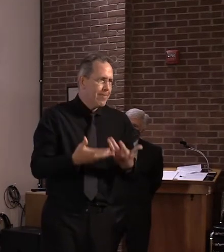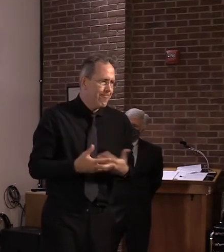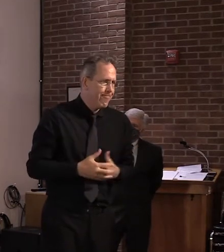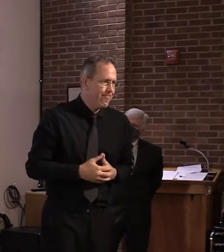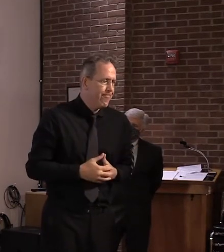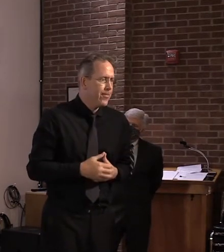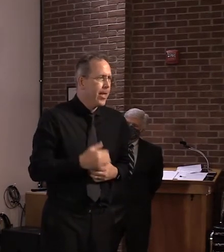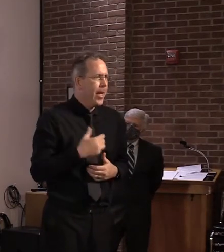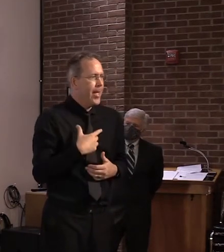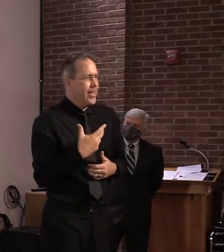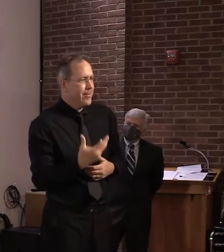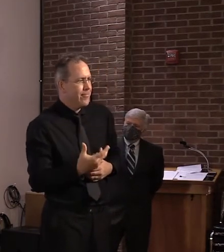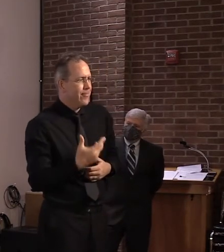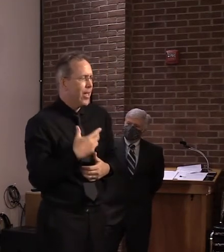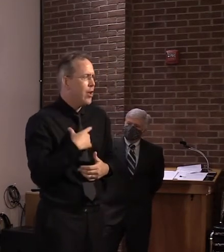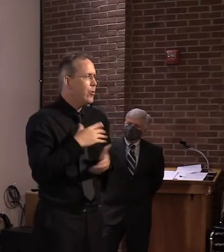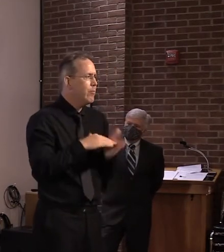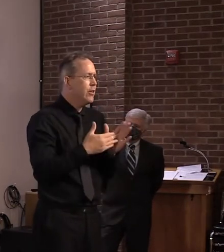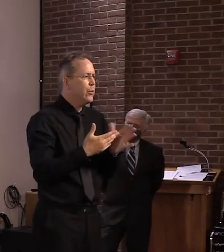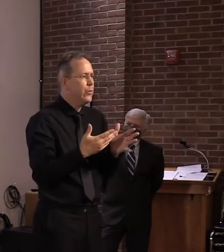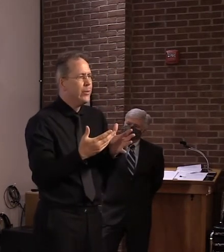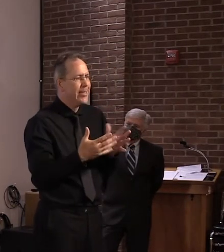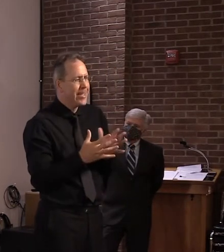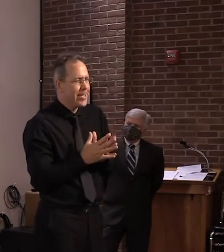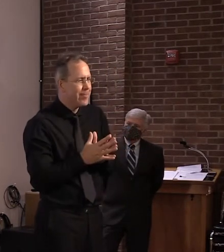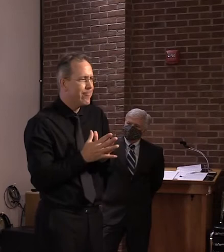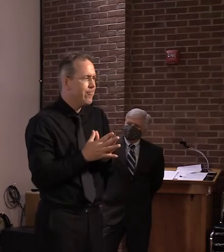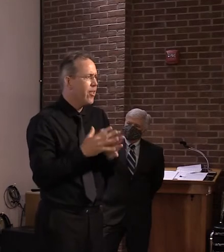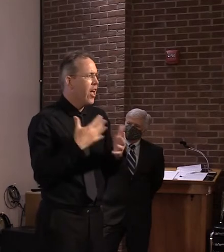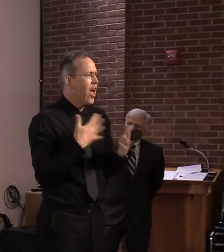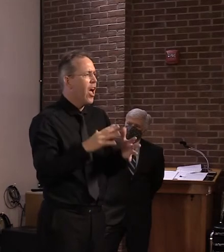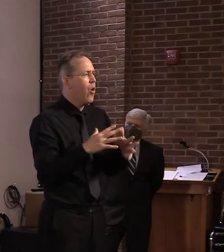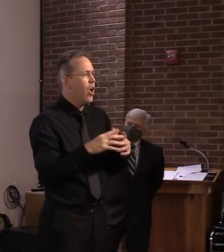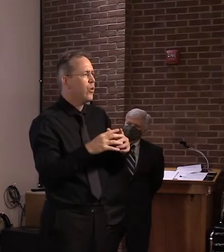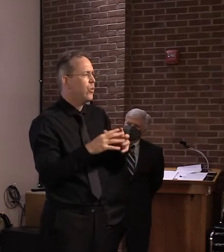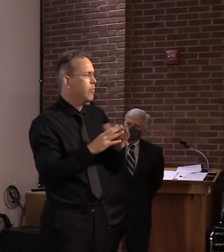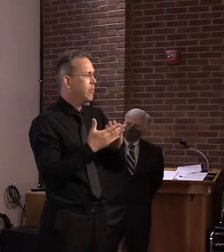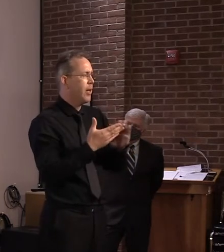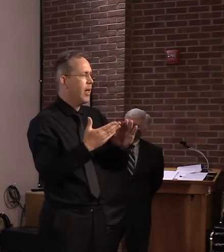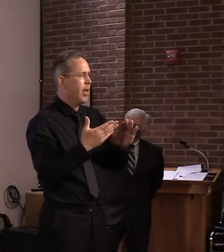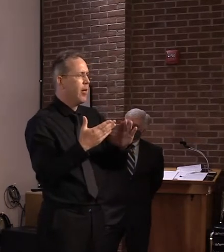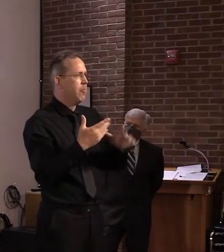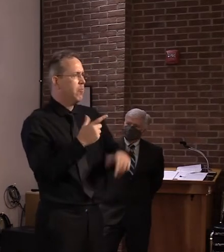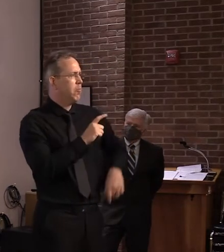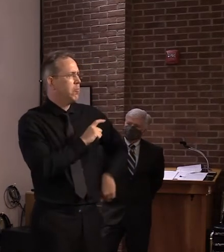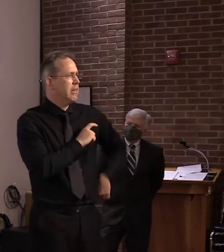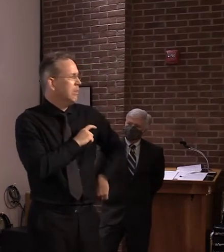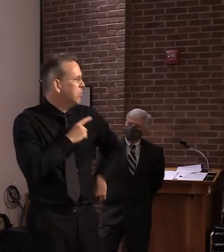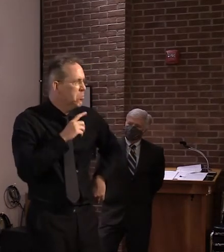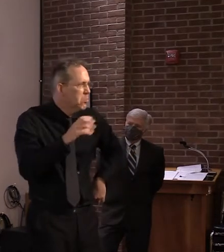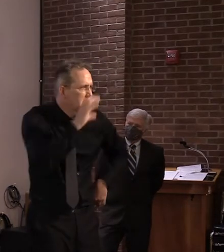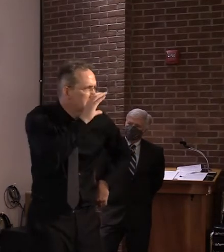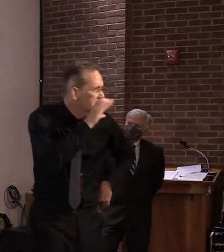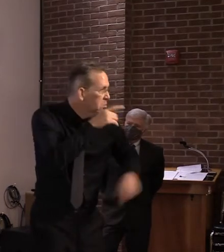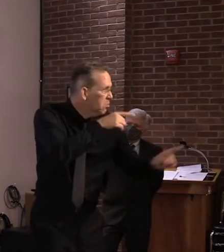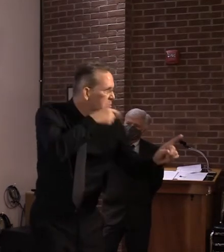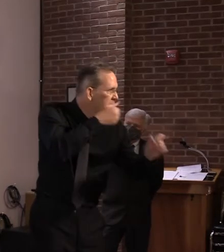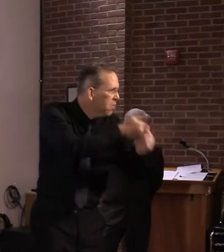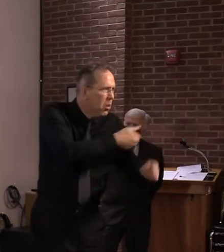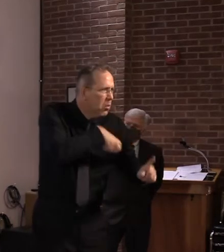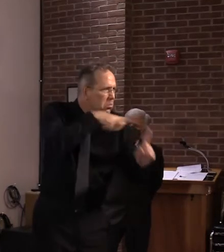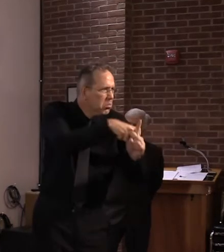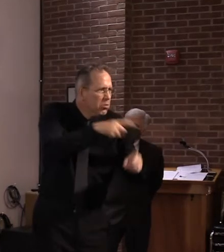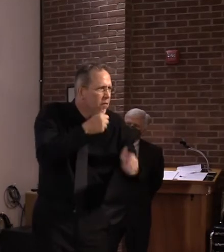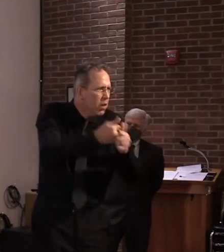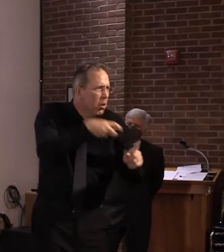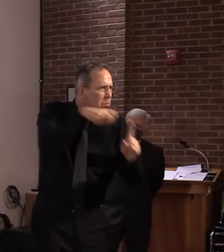create a police state where people are getting a little too aggressive with watching out, but we all have to be